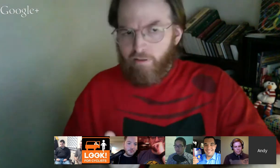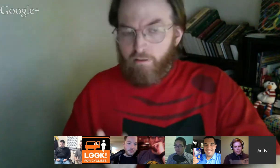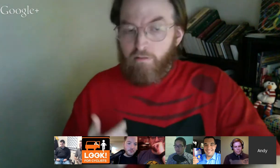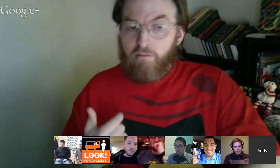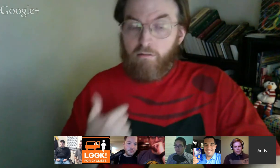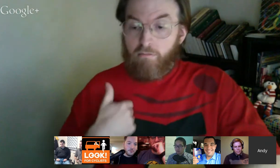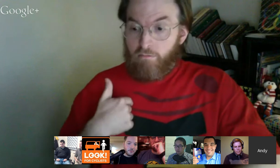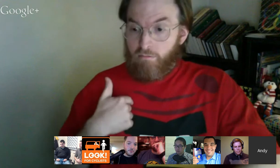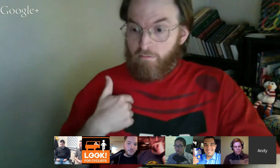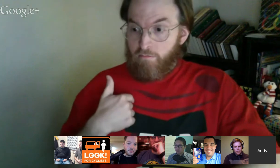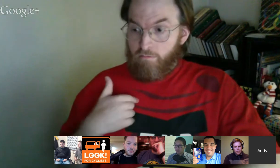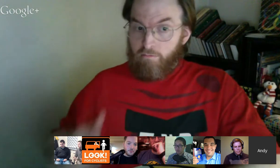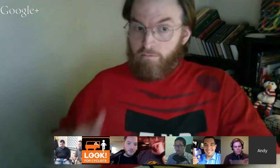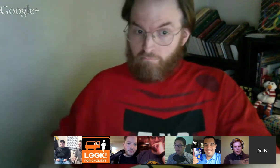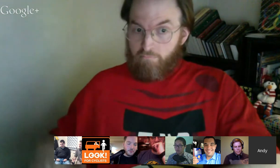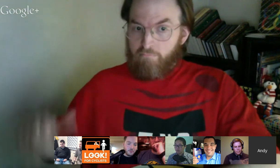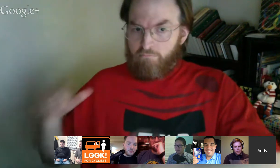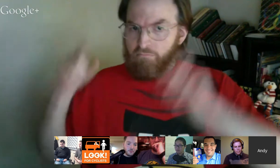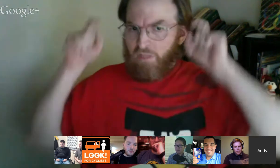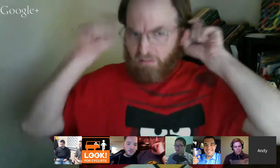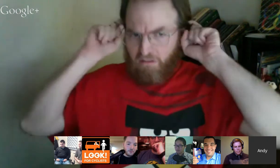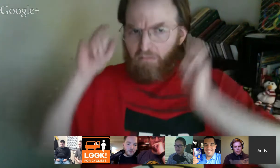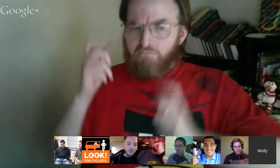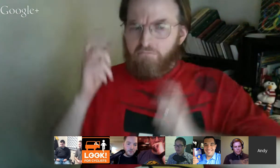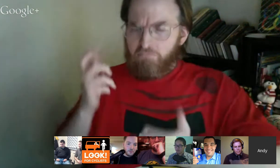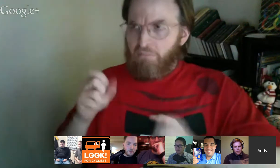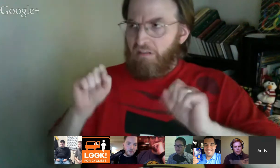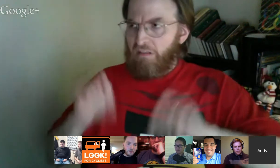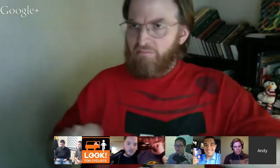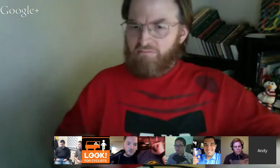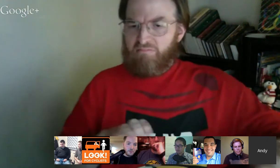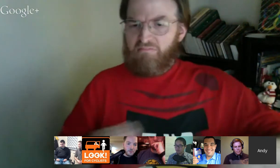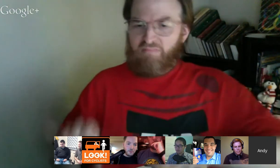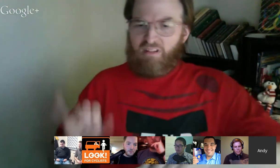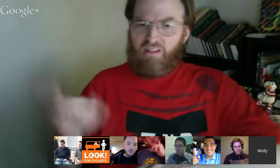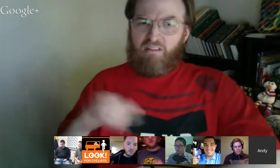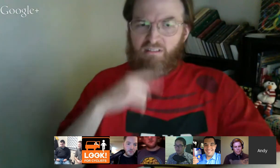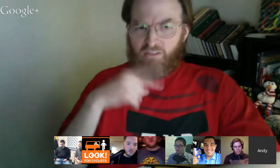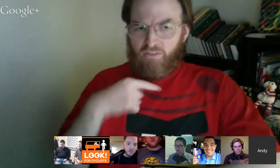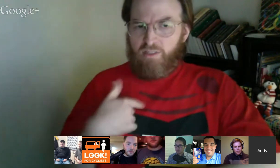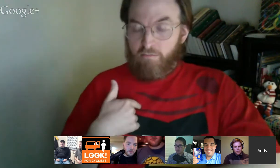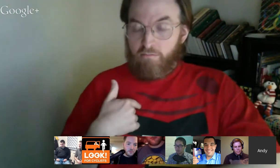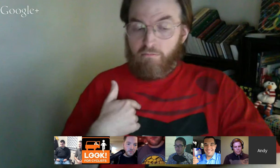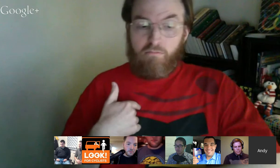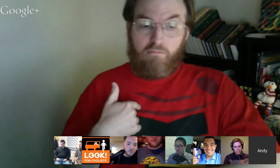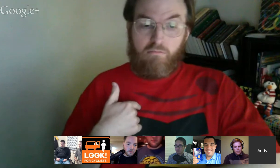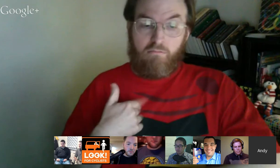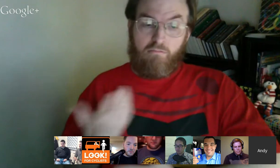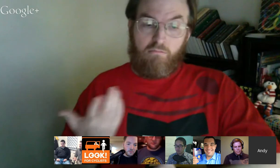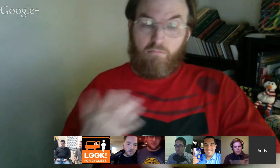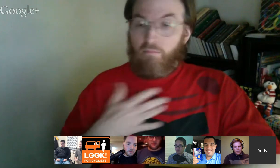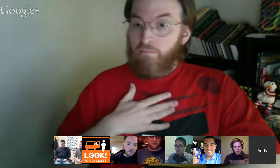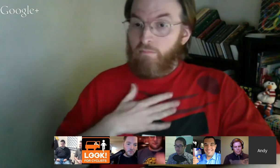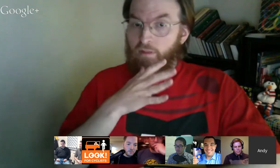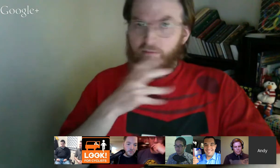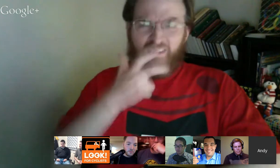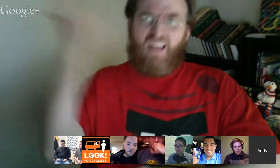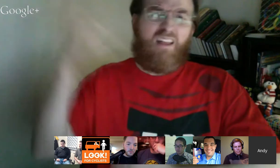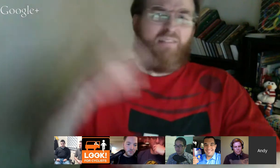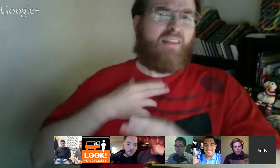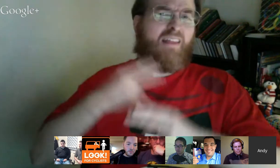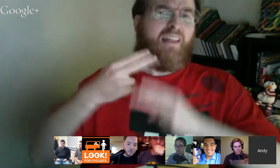Some folks have some residual hearing, some folks can't. I grew up with hearing aids, so I can kind of